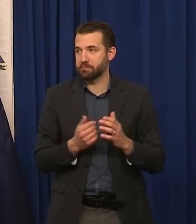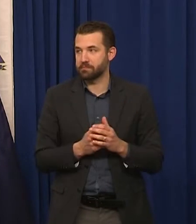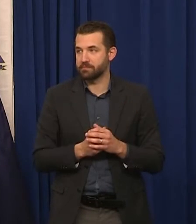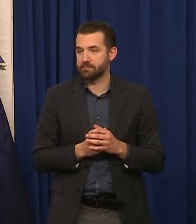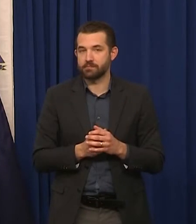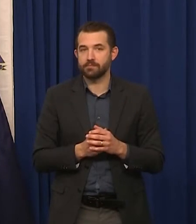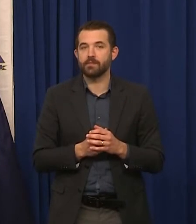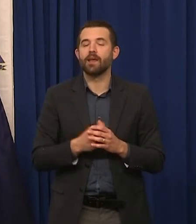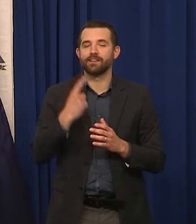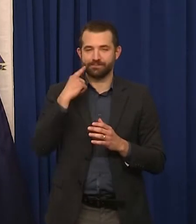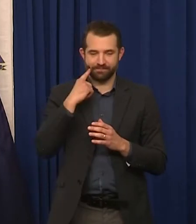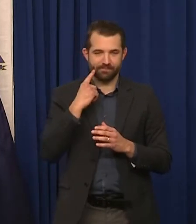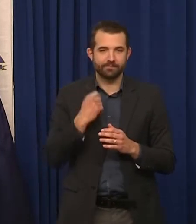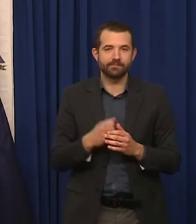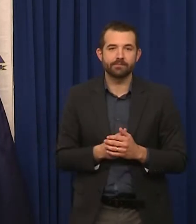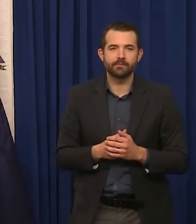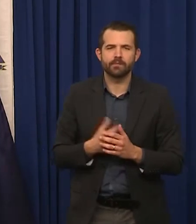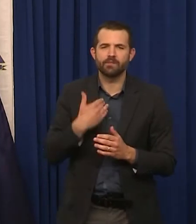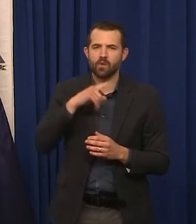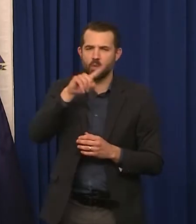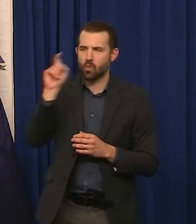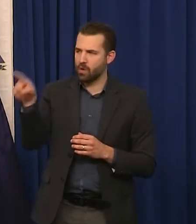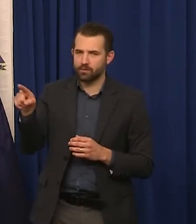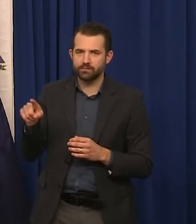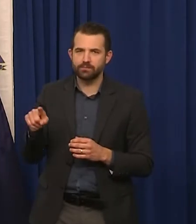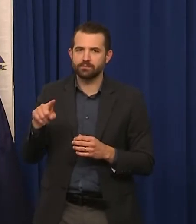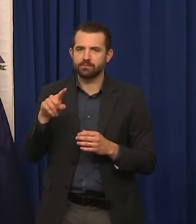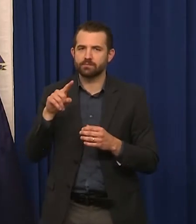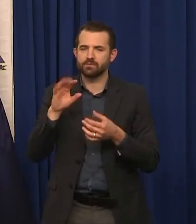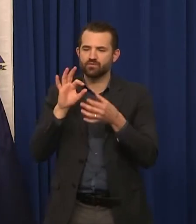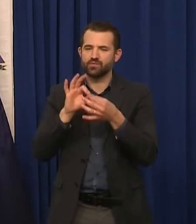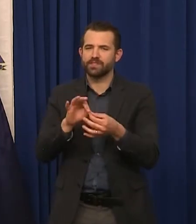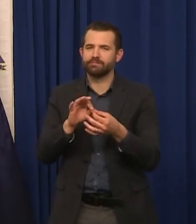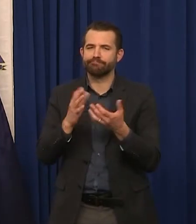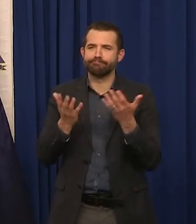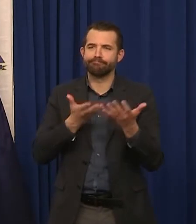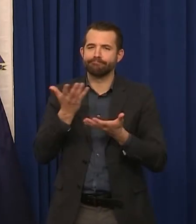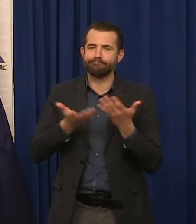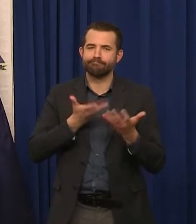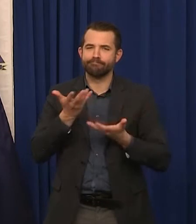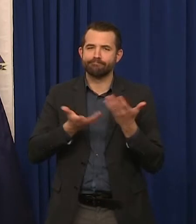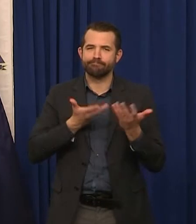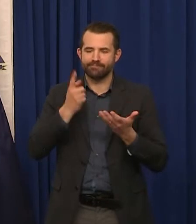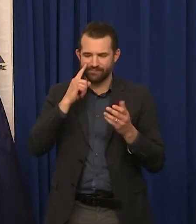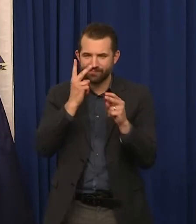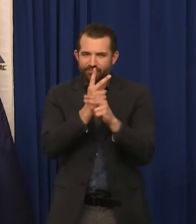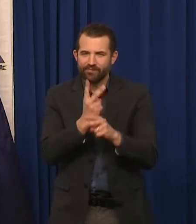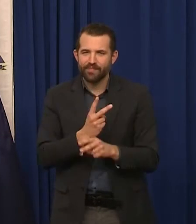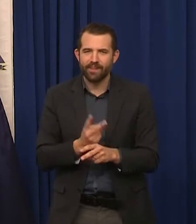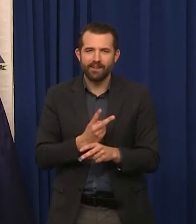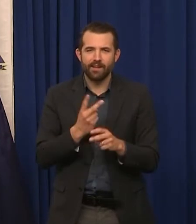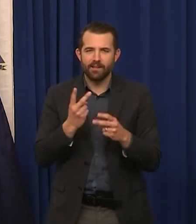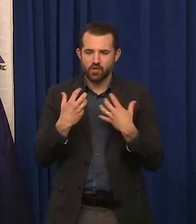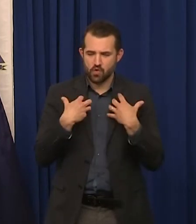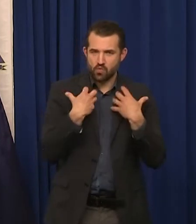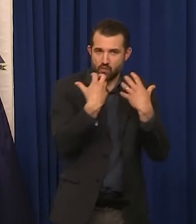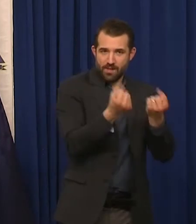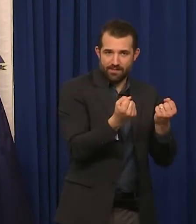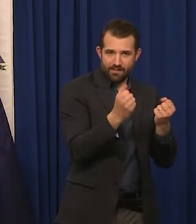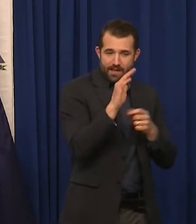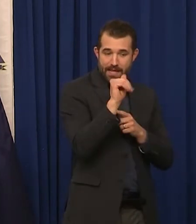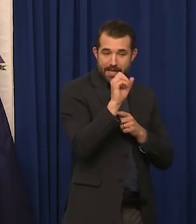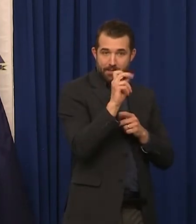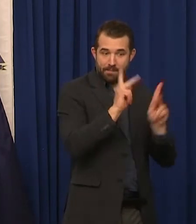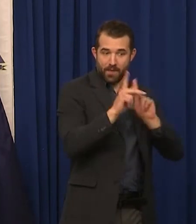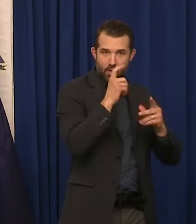I have a question about kind of how you figure into the recovered cases. If someone is discharged